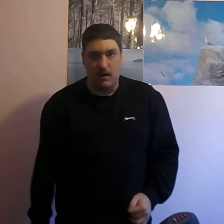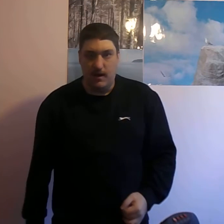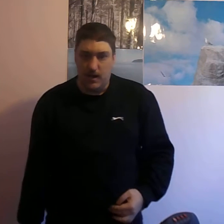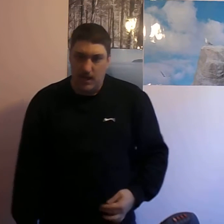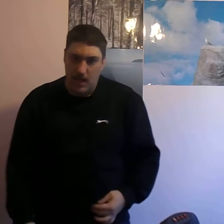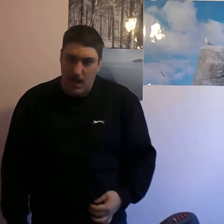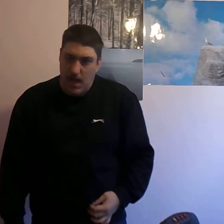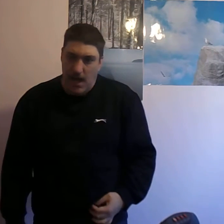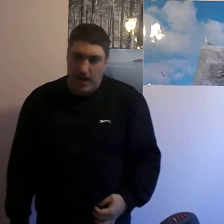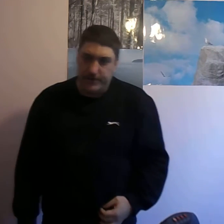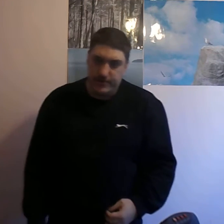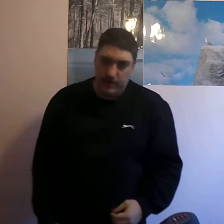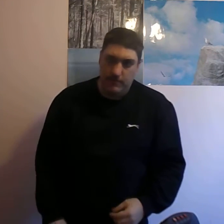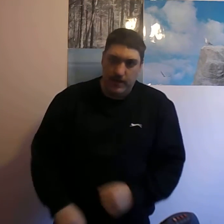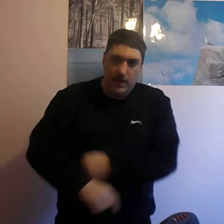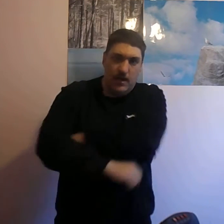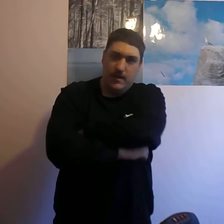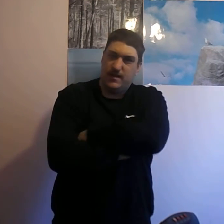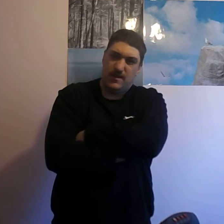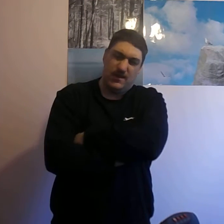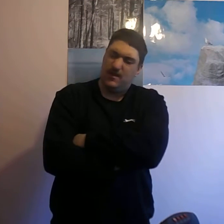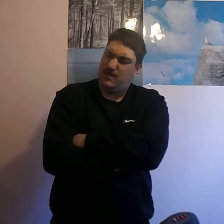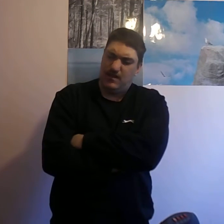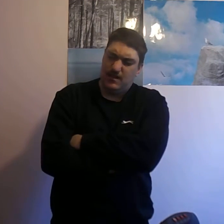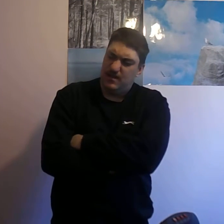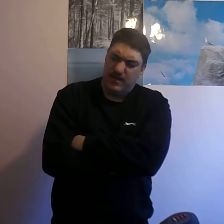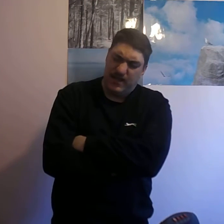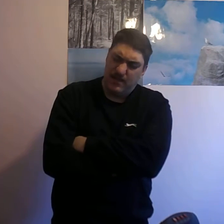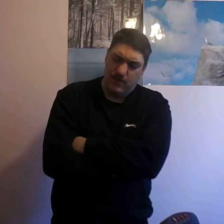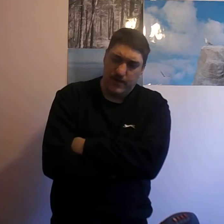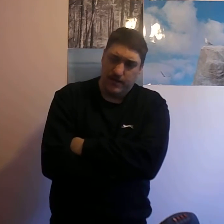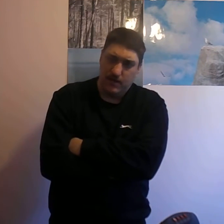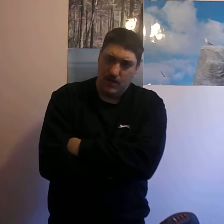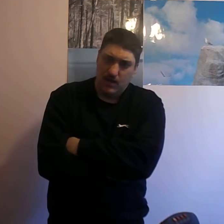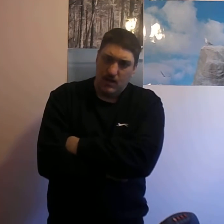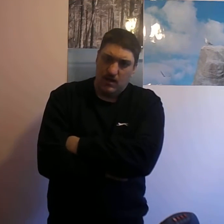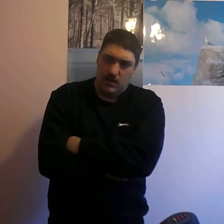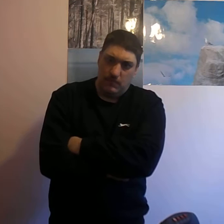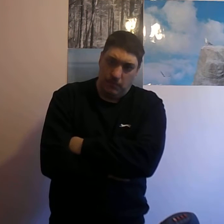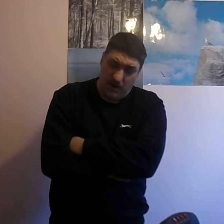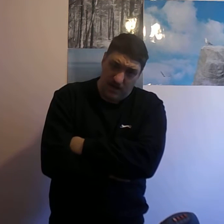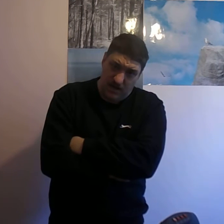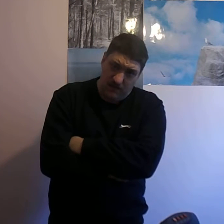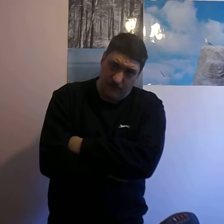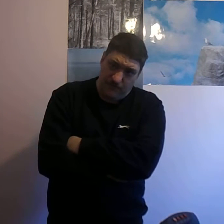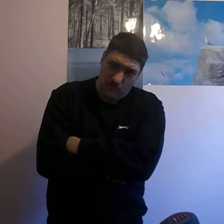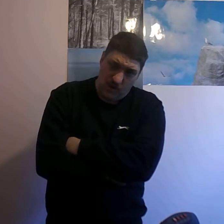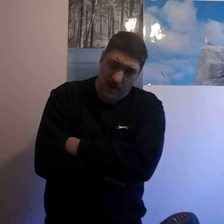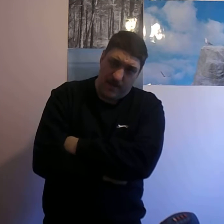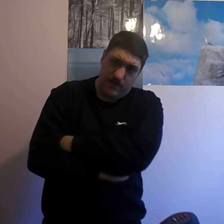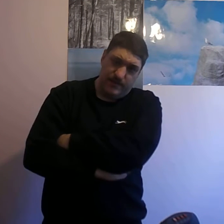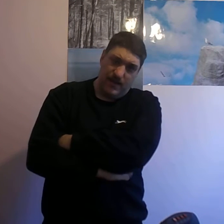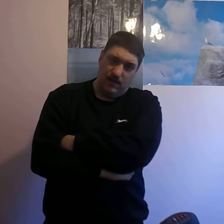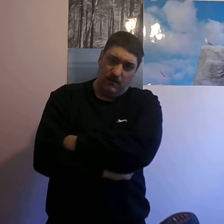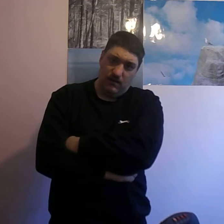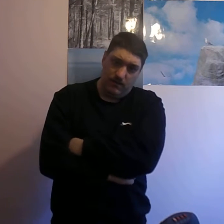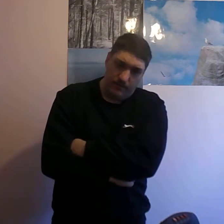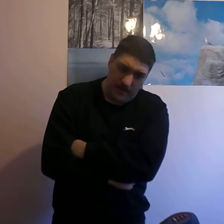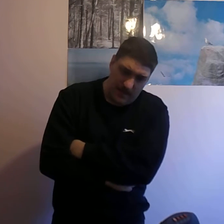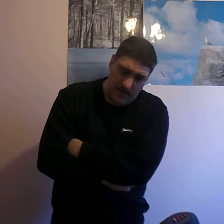slightly, and trust me, it gets weird. But from what I can tell,